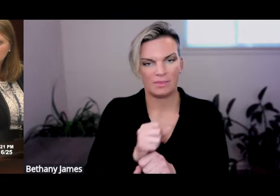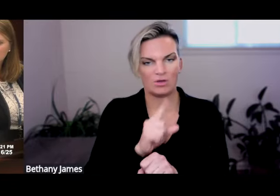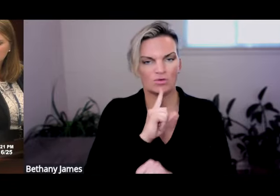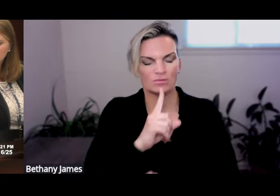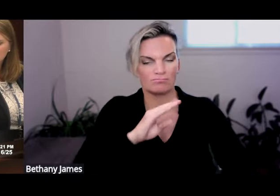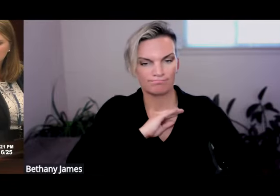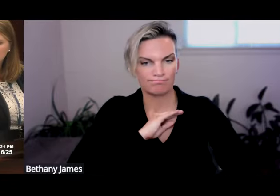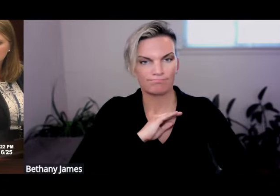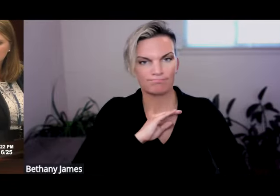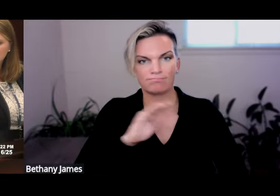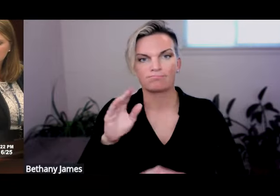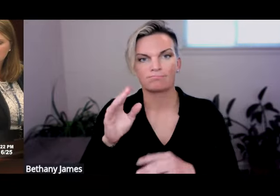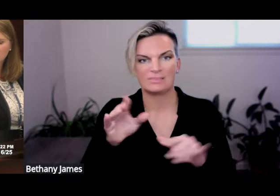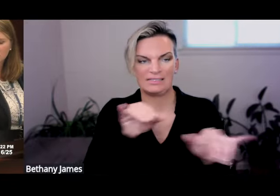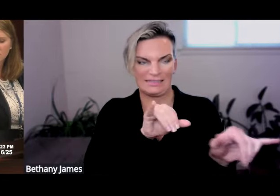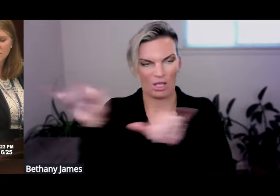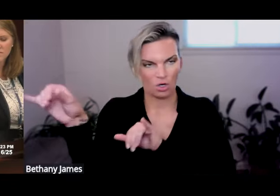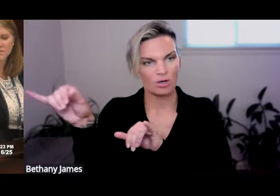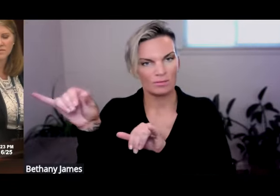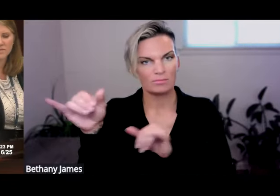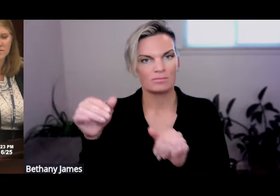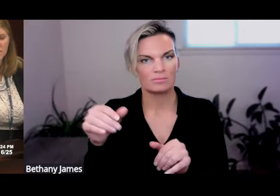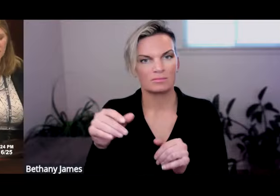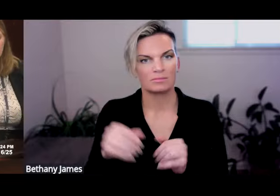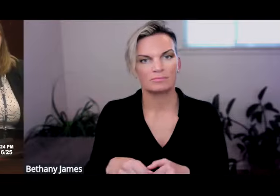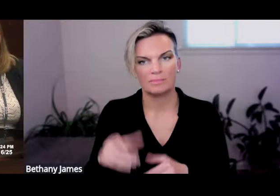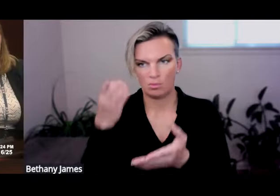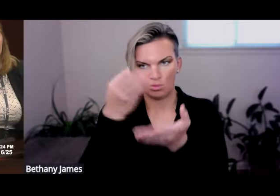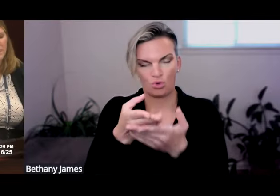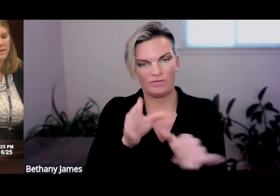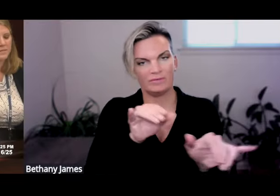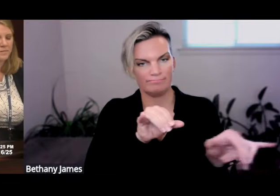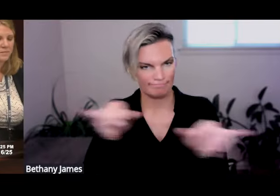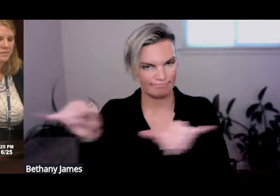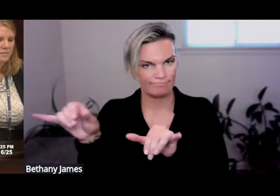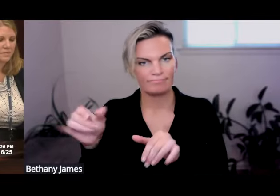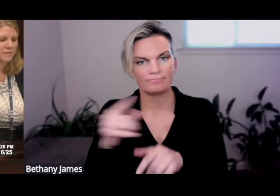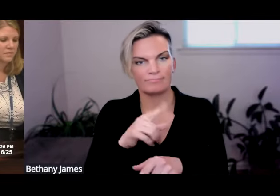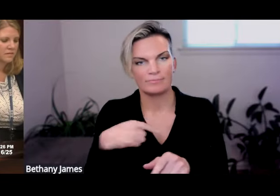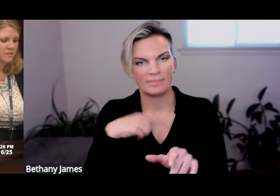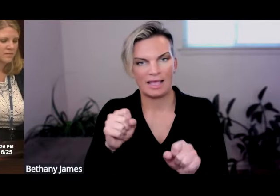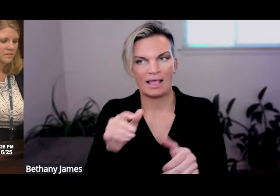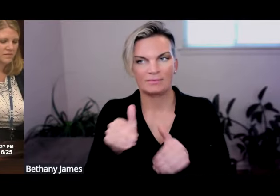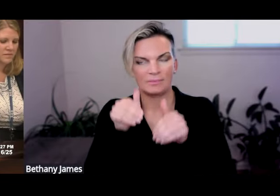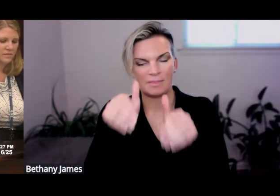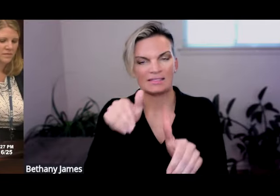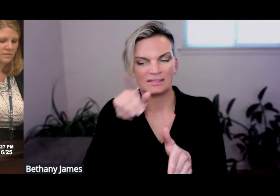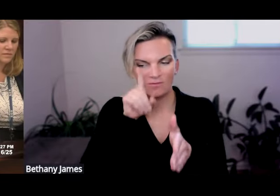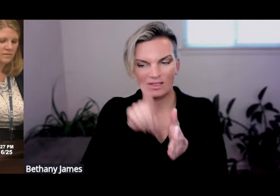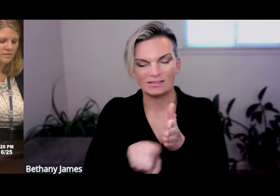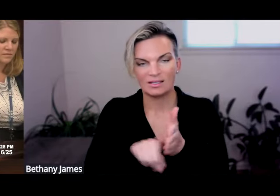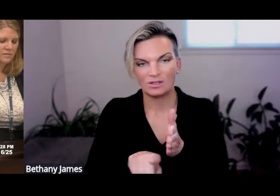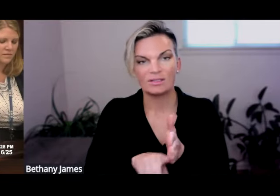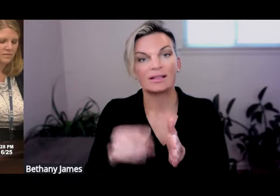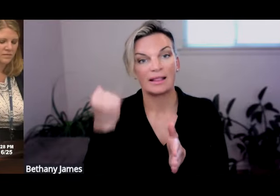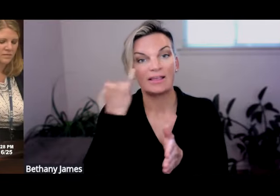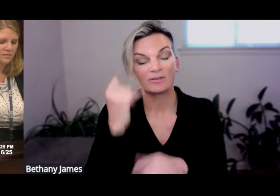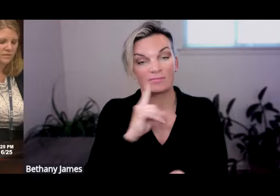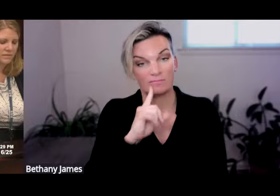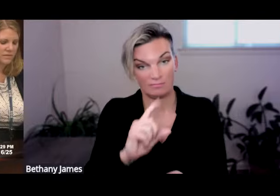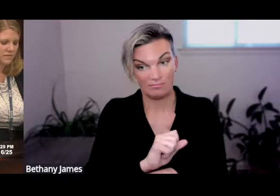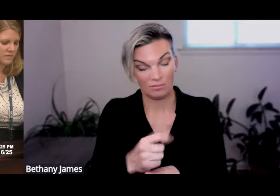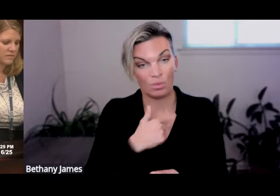like a sufficient standard of proof, for lack of better terms, for us to commence an investigation. And then if we do that, this is what